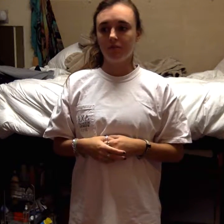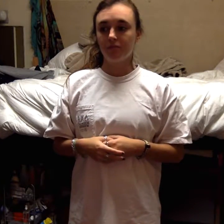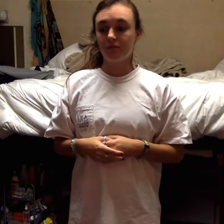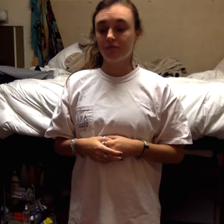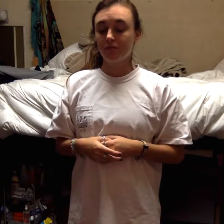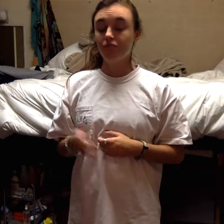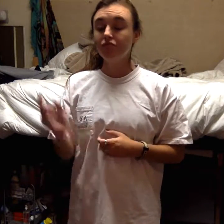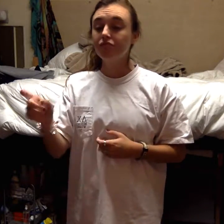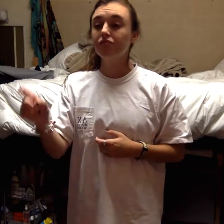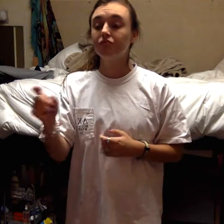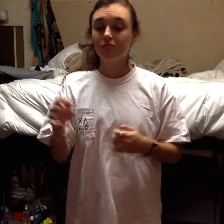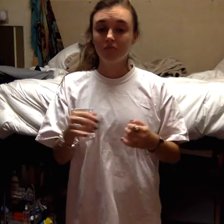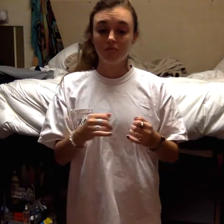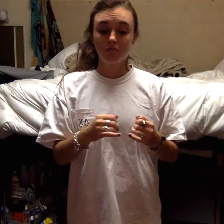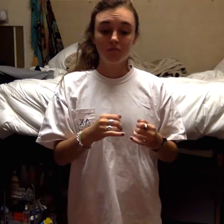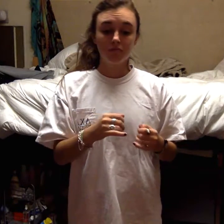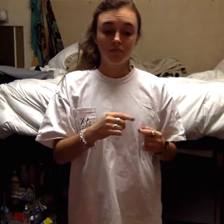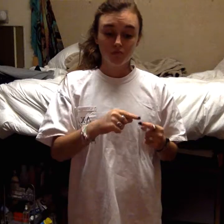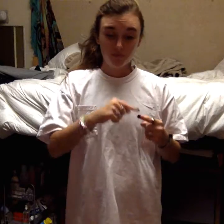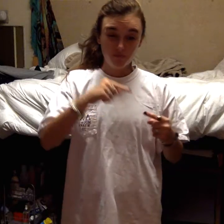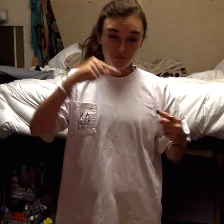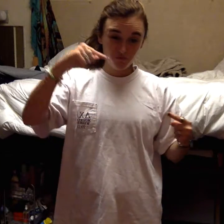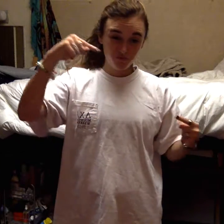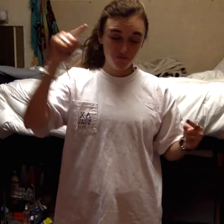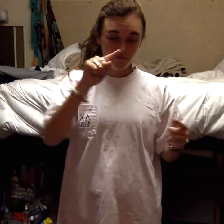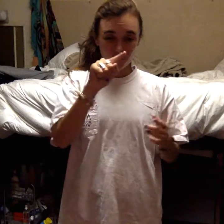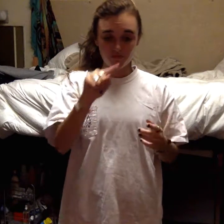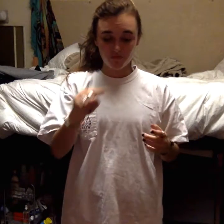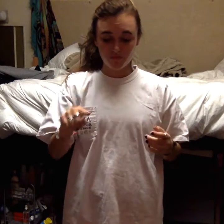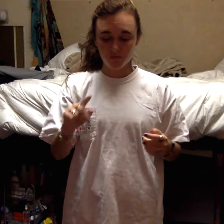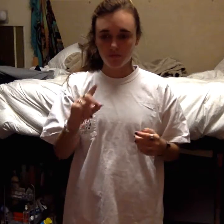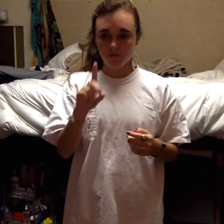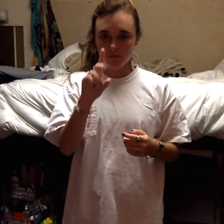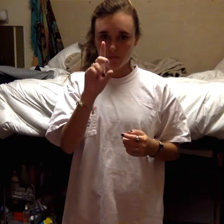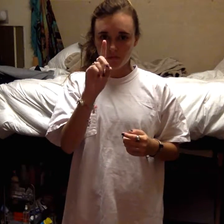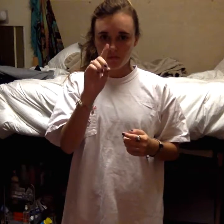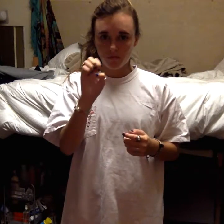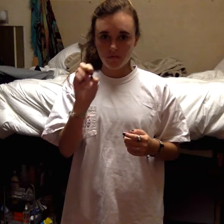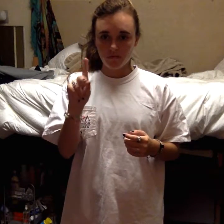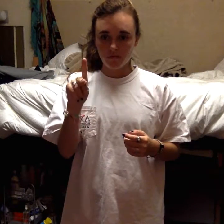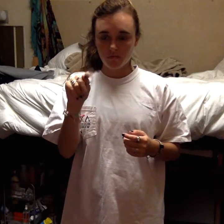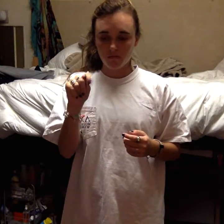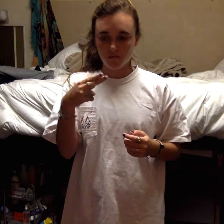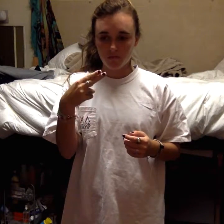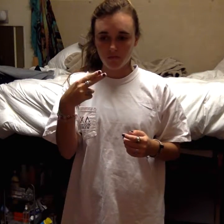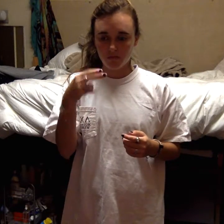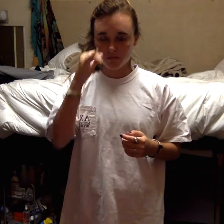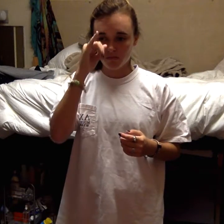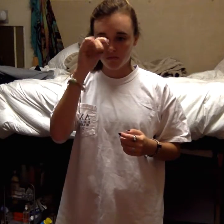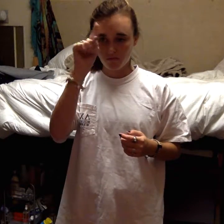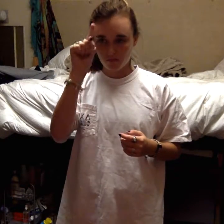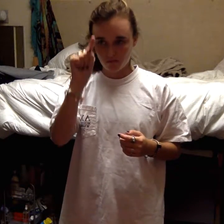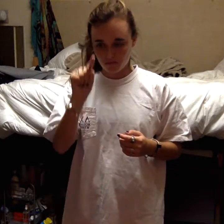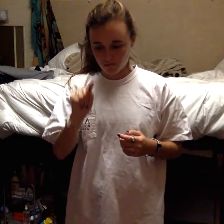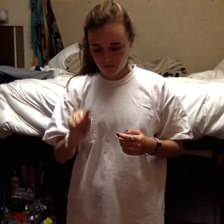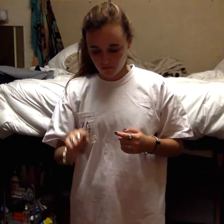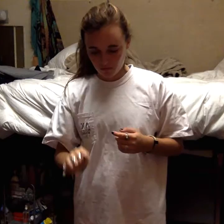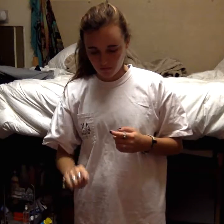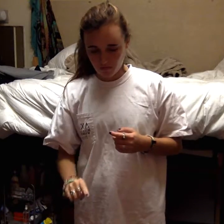depth. The height is here, the width is there, but now we need depth. So let's start on the top